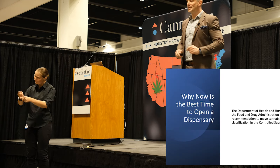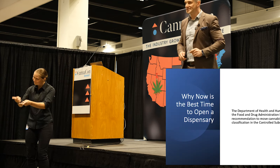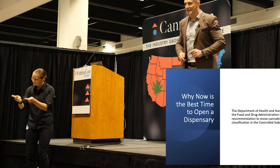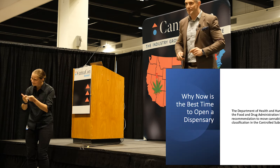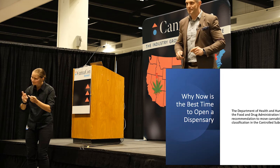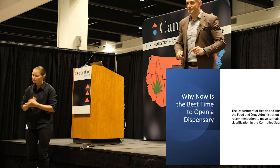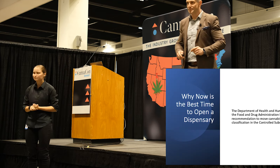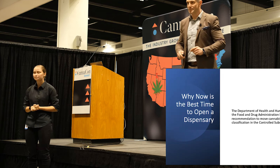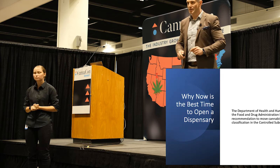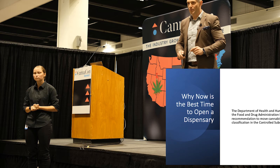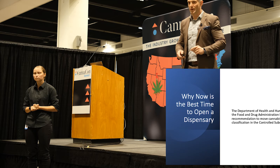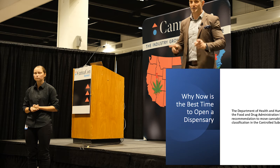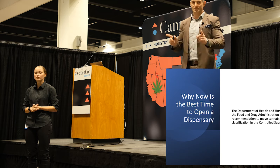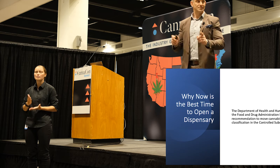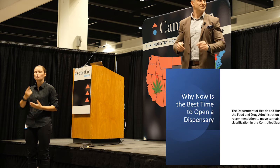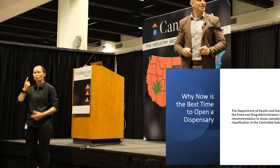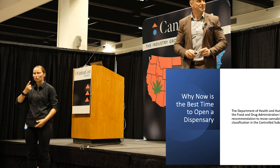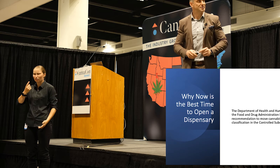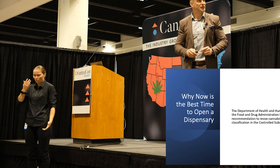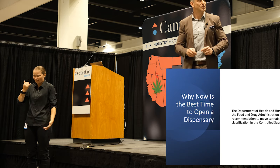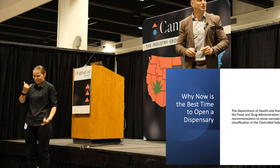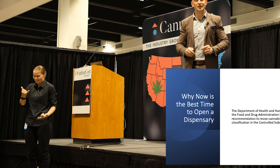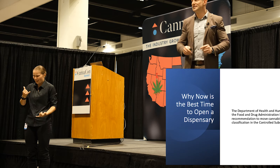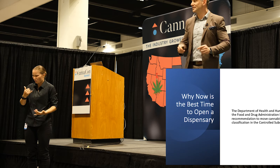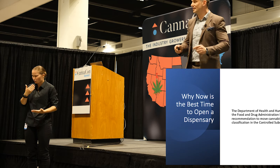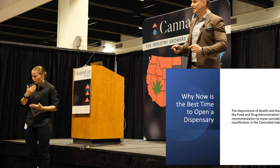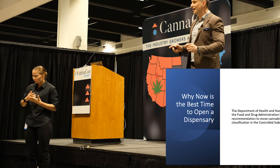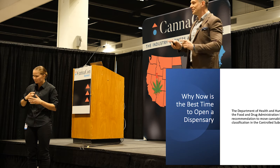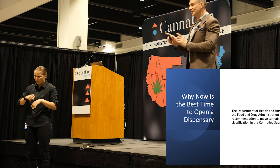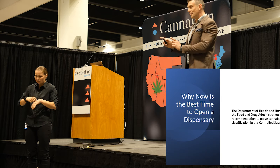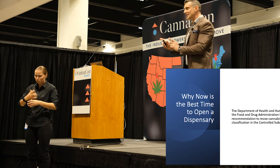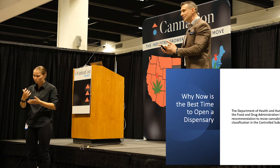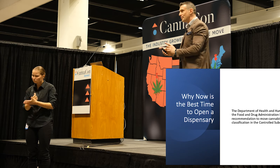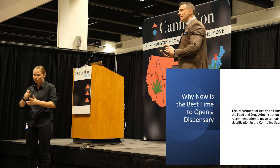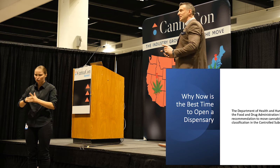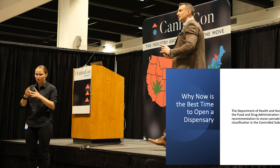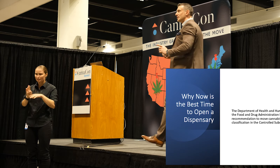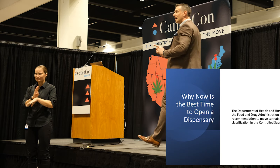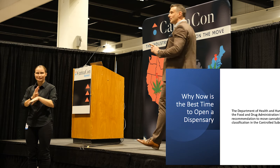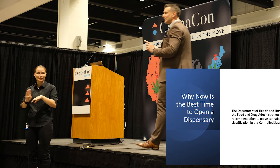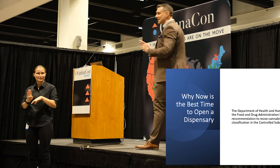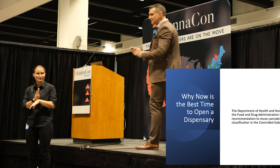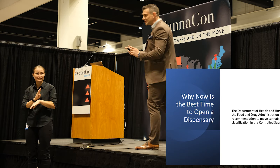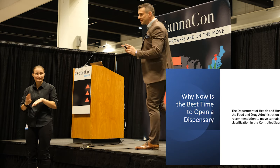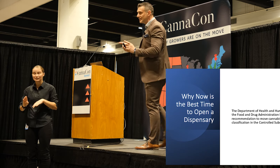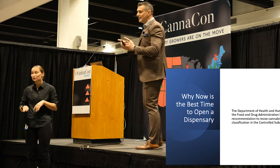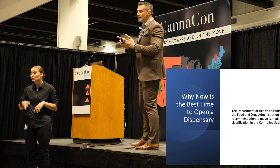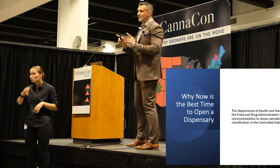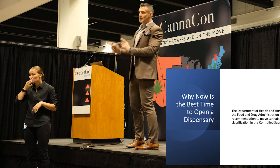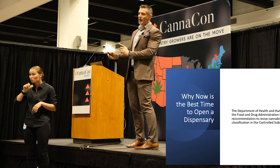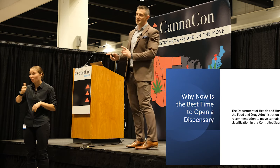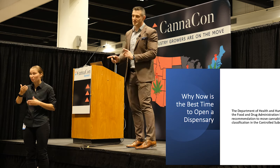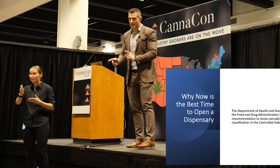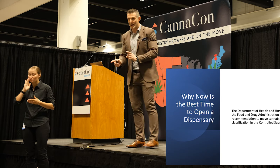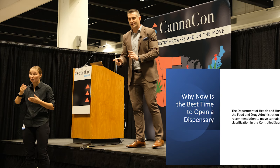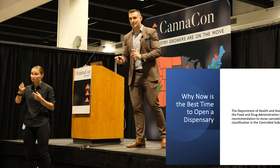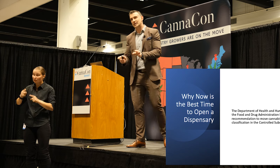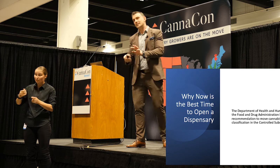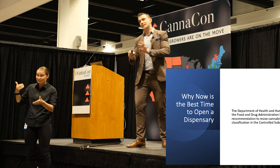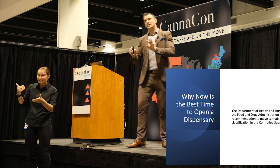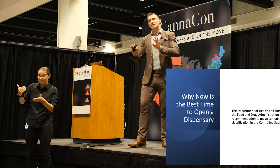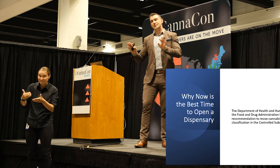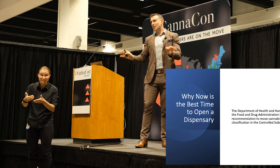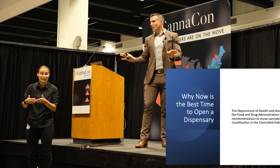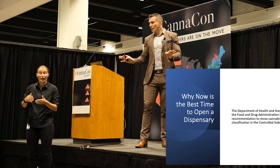Why is now the best time? Well, there's a few good things that are, I think, coming down the pipe that could have a potentially very positive impact.